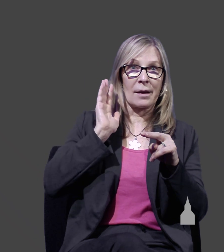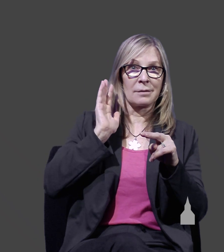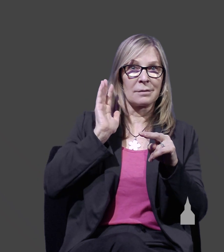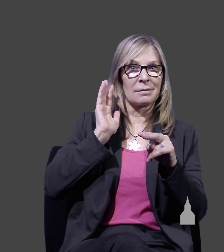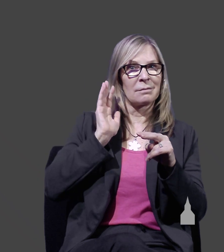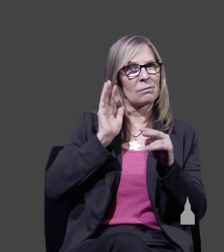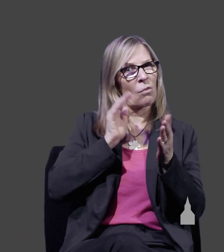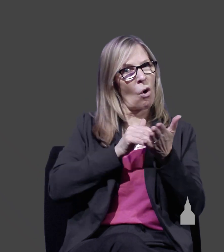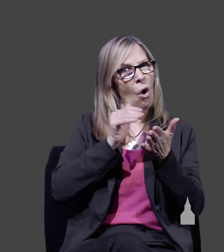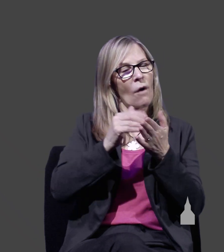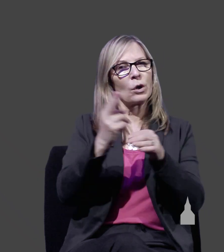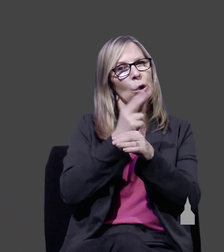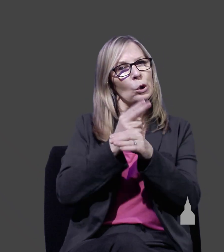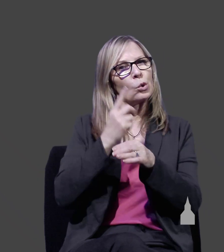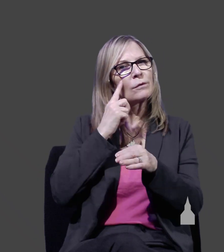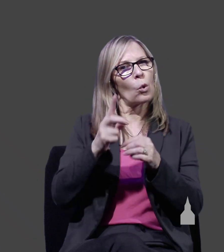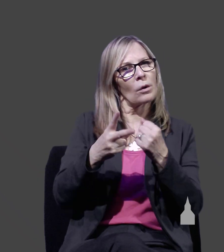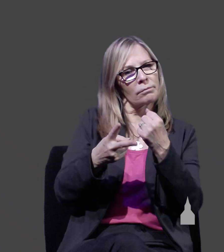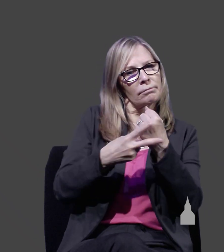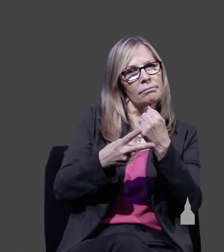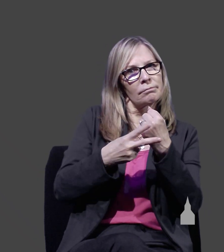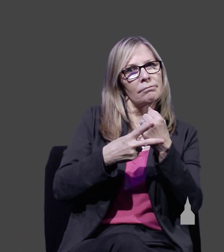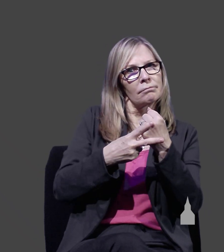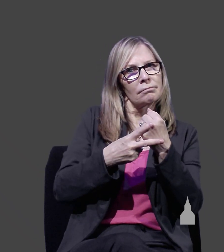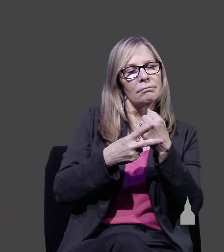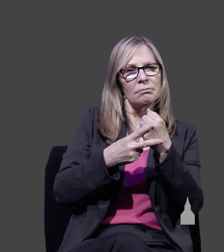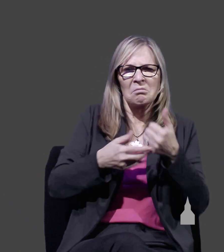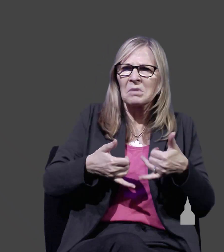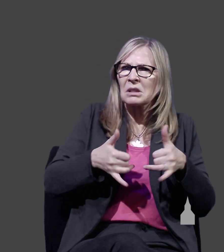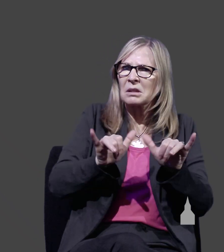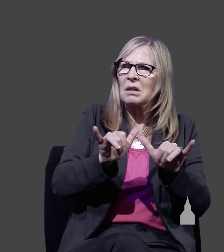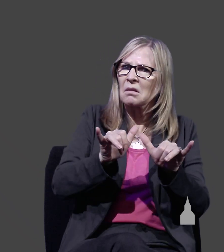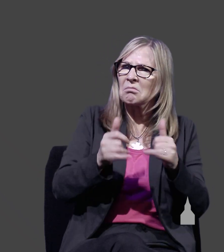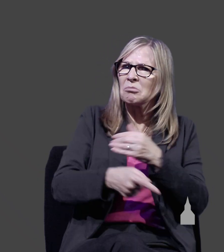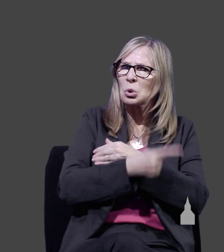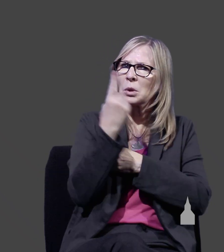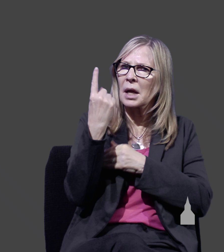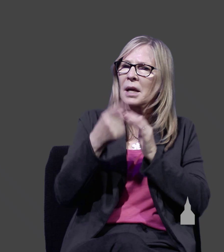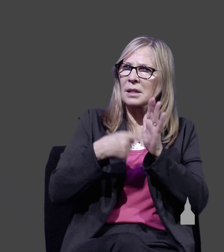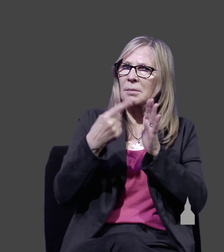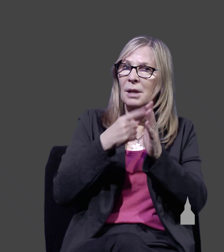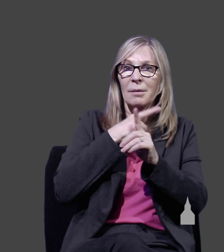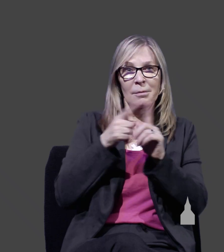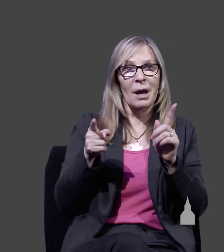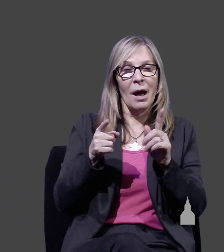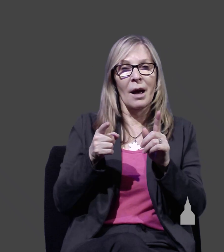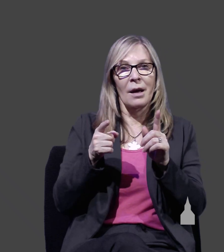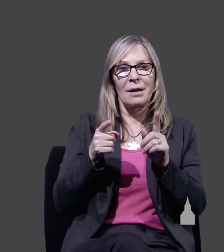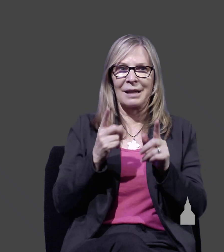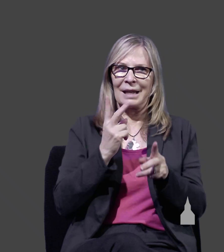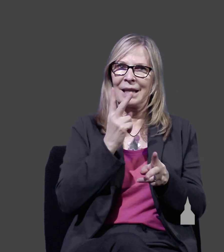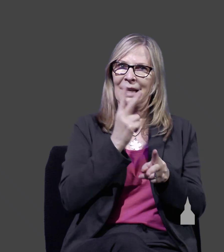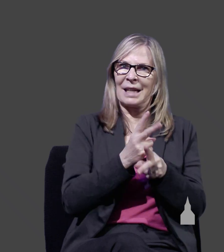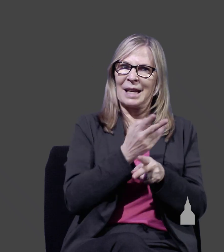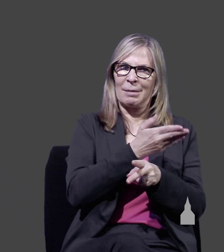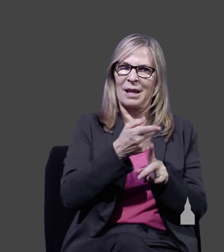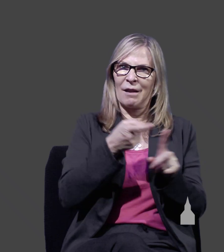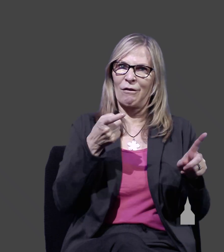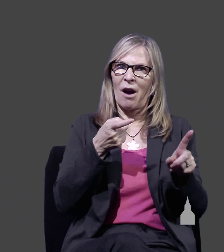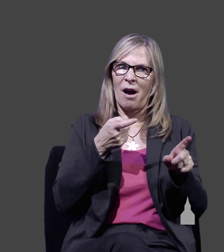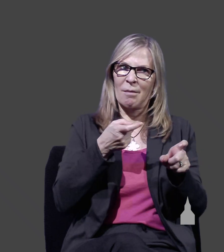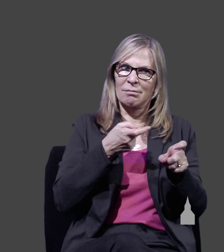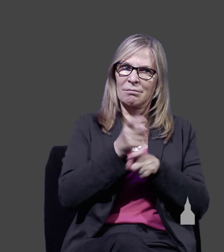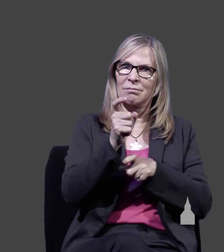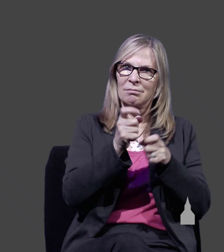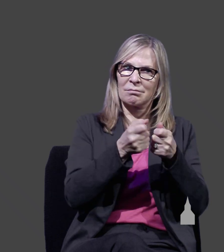particular, was often used as a preservative. It still is in some instances. But the idea is it keeps things from going bad. It keeps things from